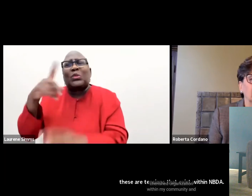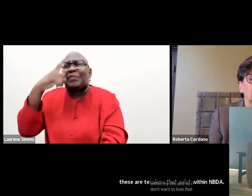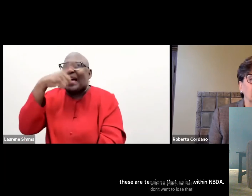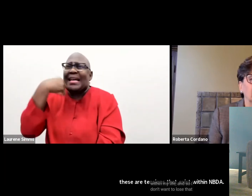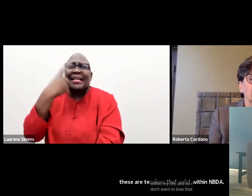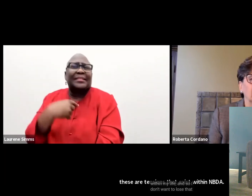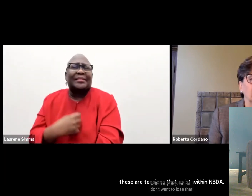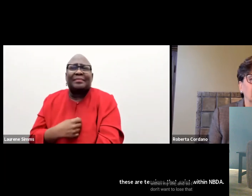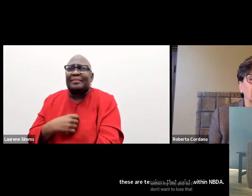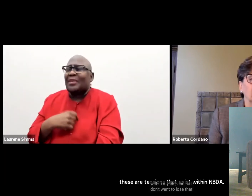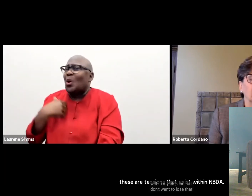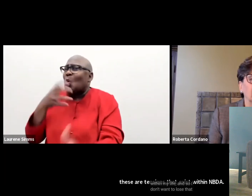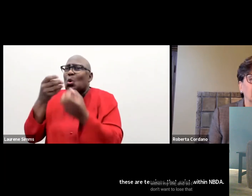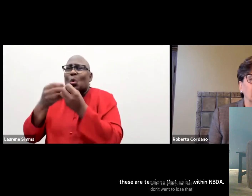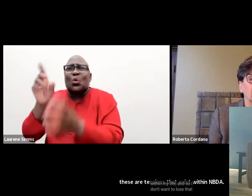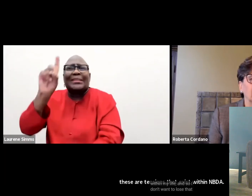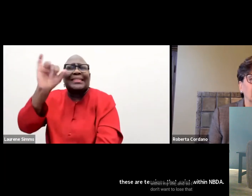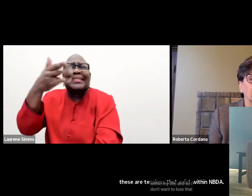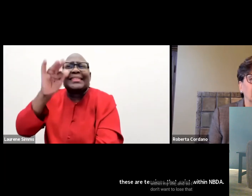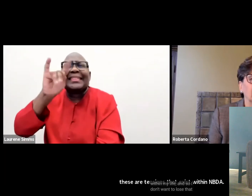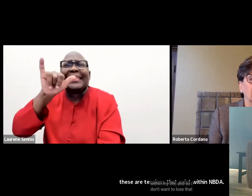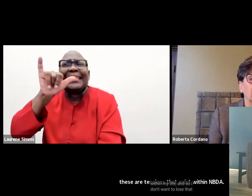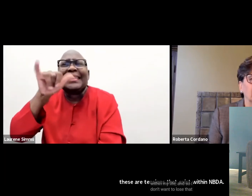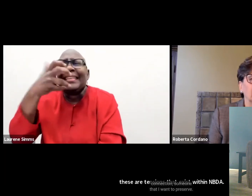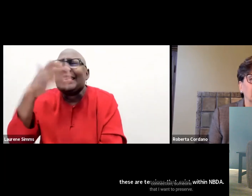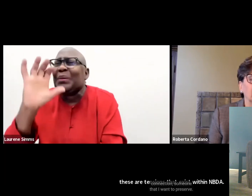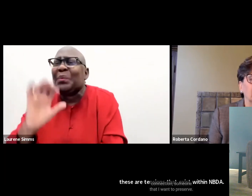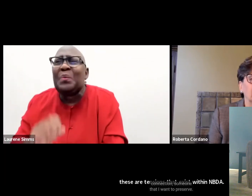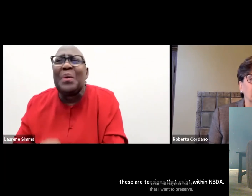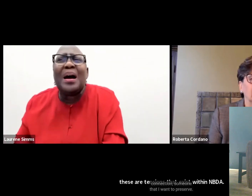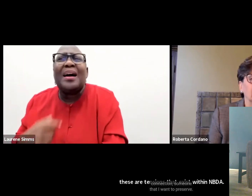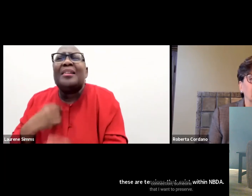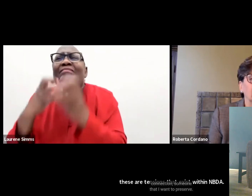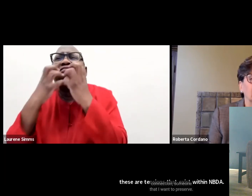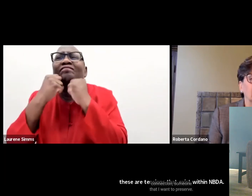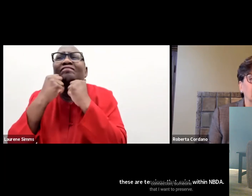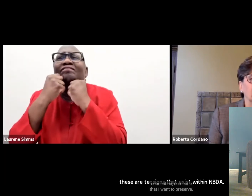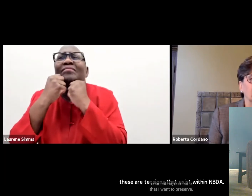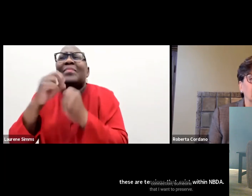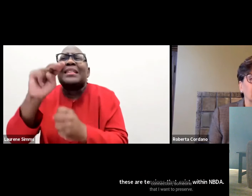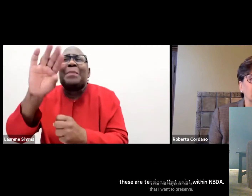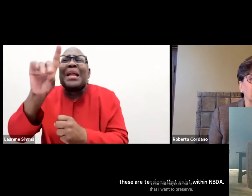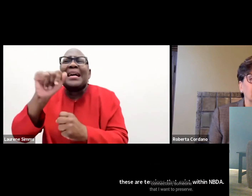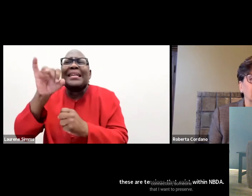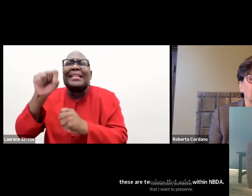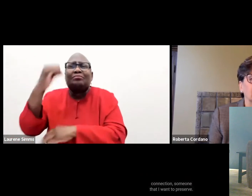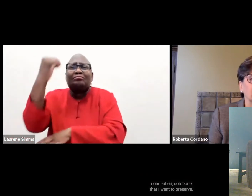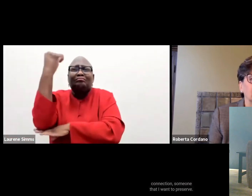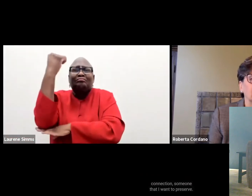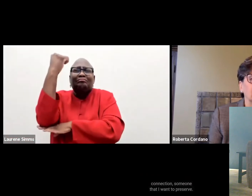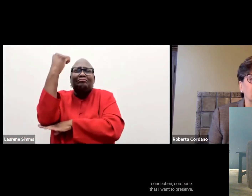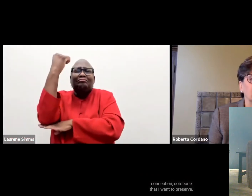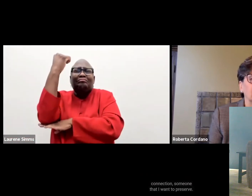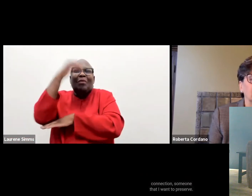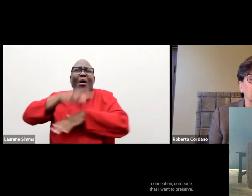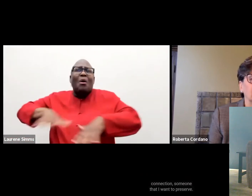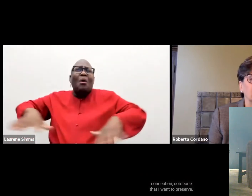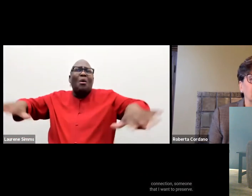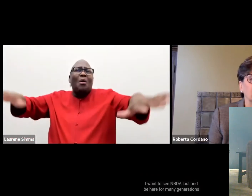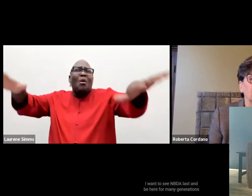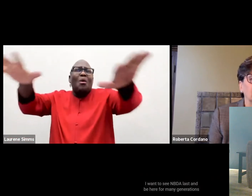And I am a loyal person, and within my life, I don't want to lose that community and values that I